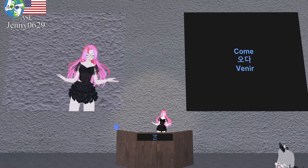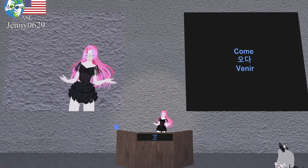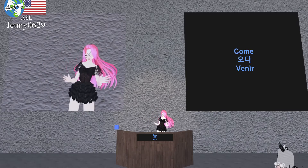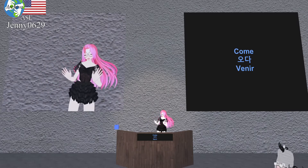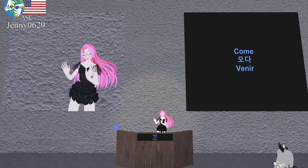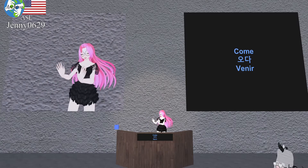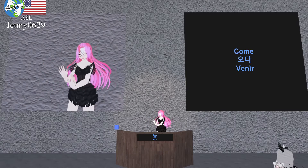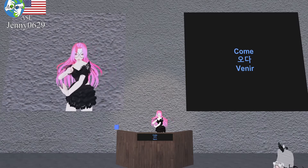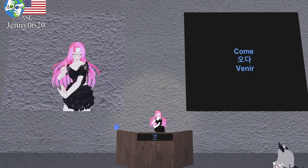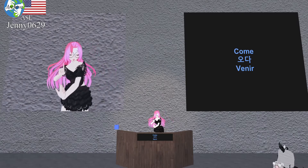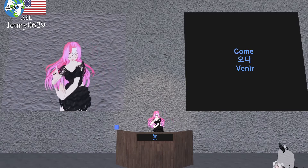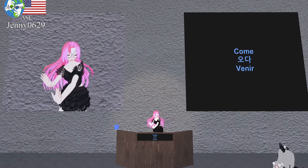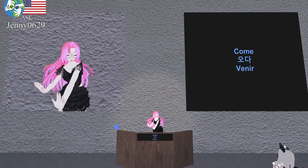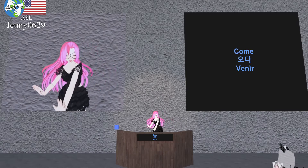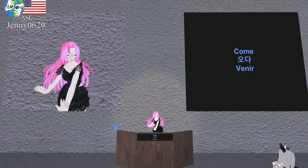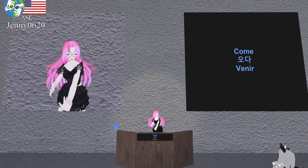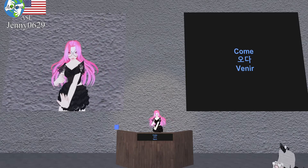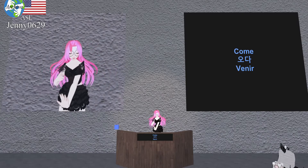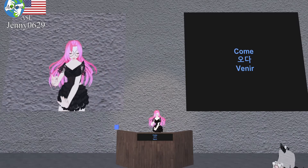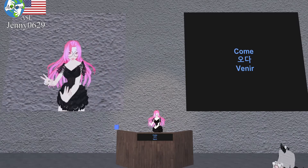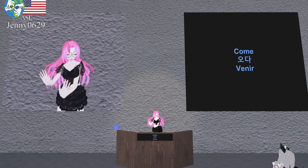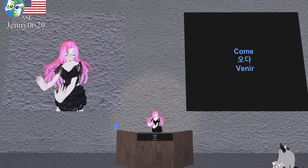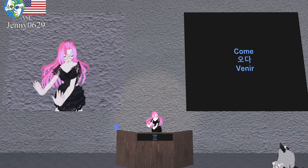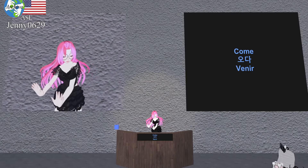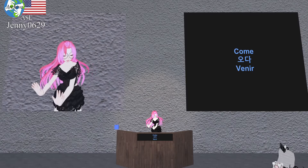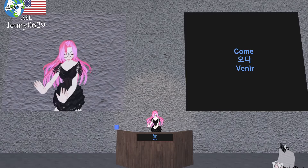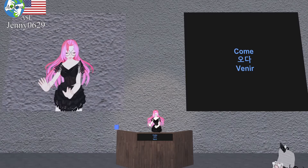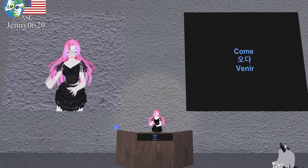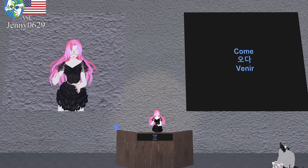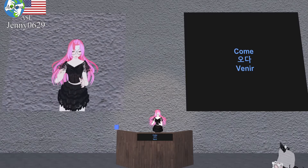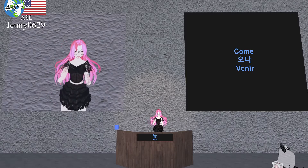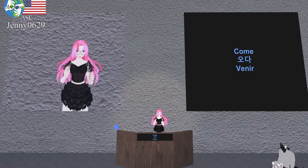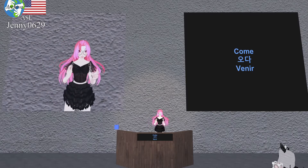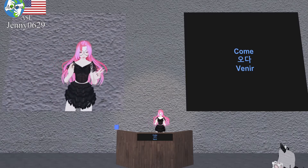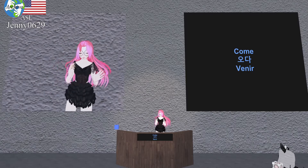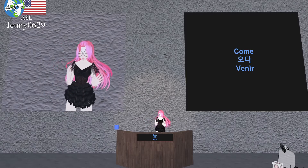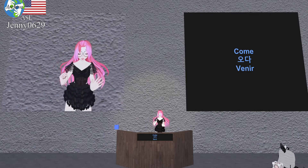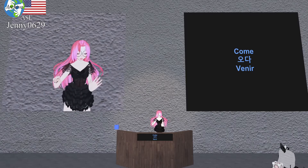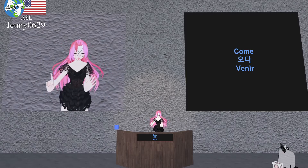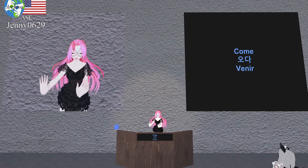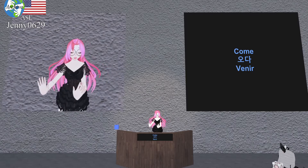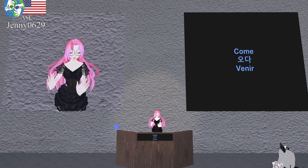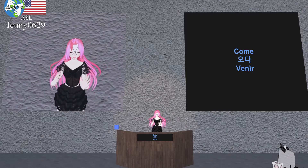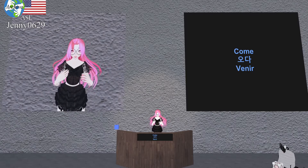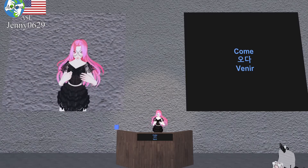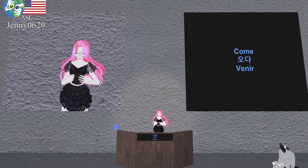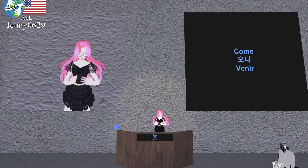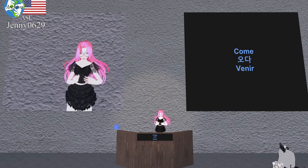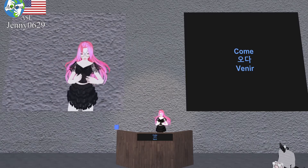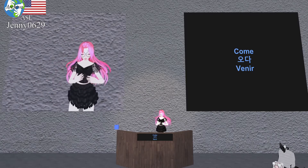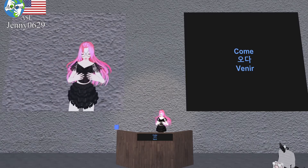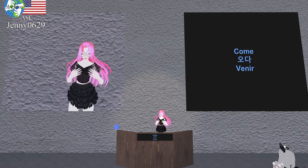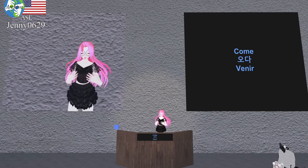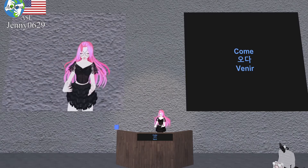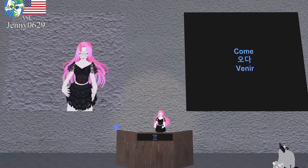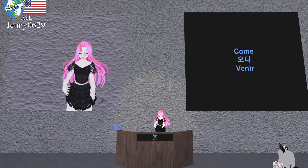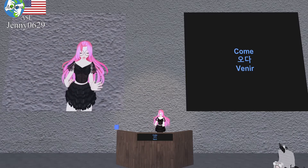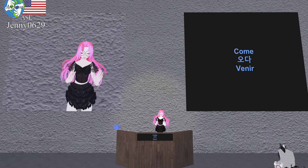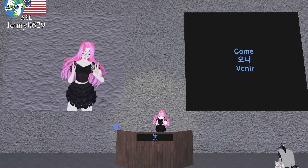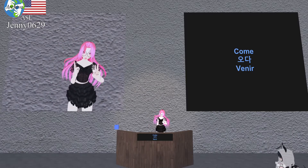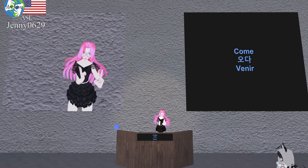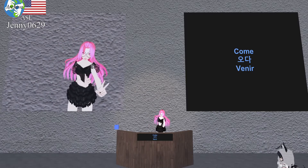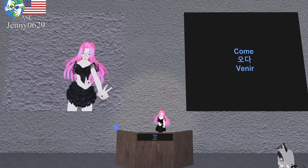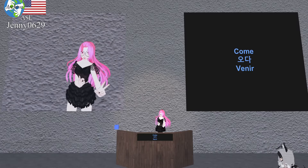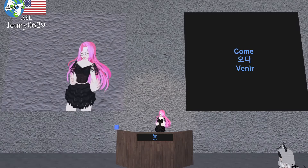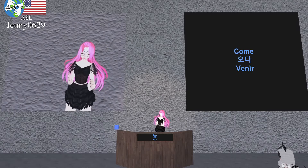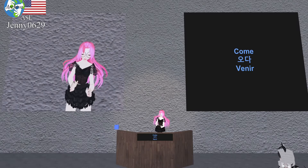This isn't. Like, this is deaf people's language and hard of hearing people's language and CODA's language. And if I'm not a part